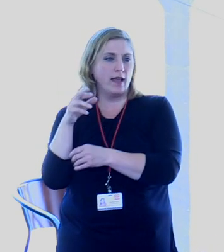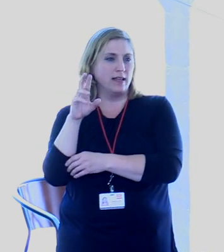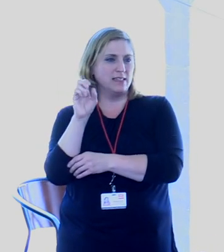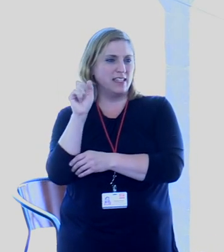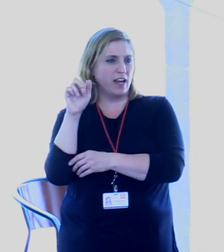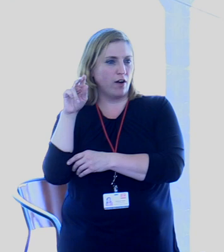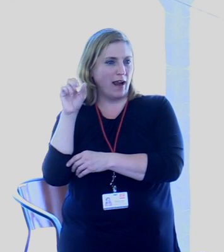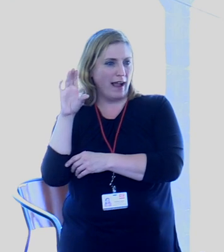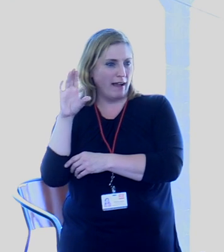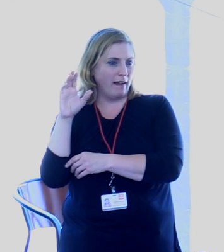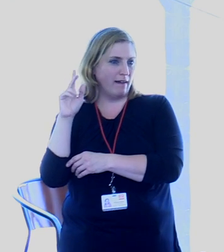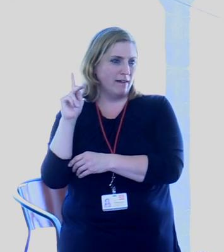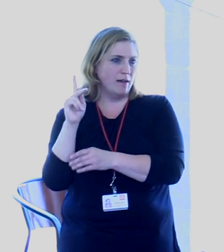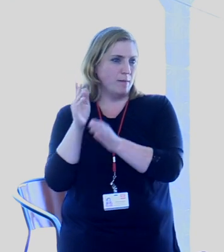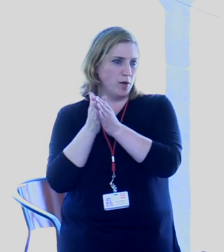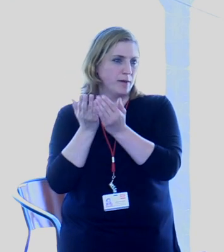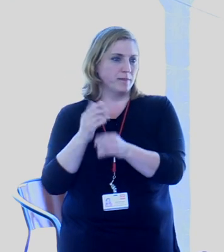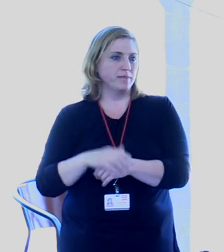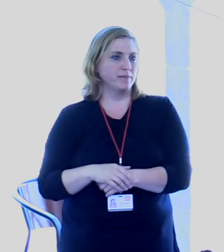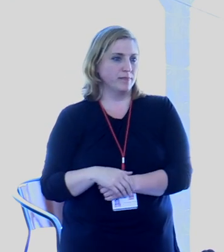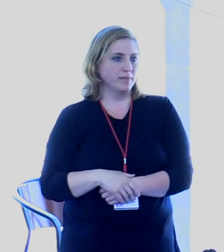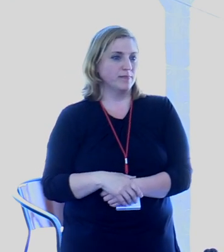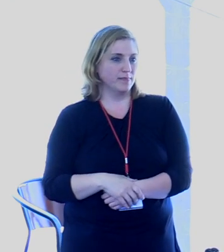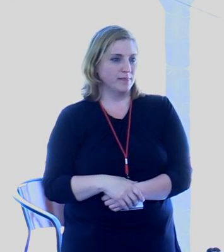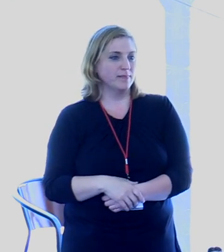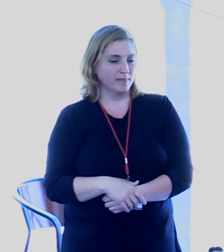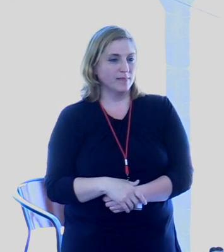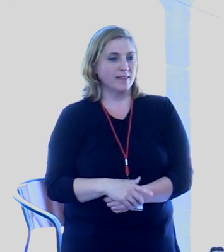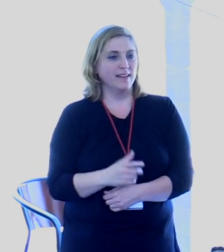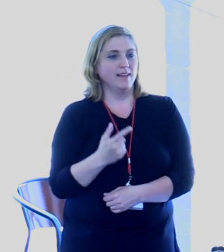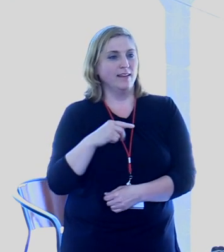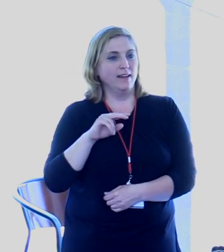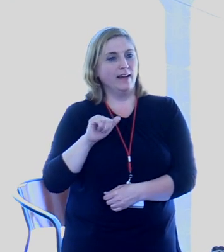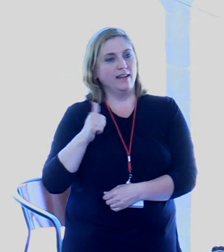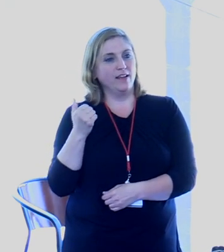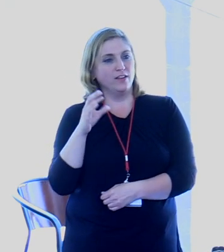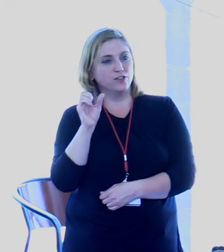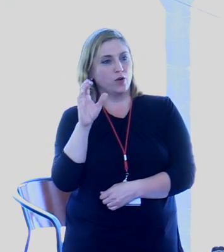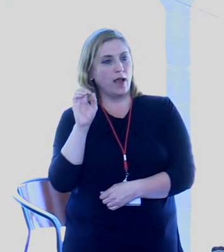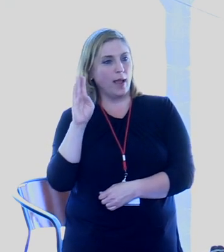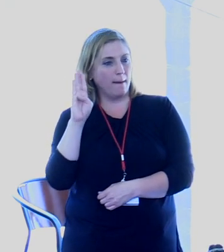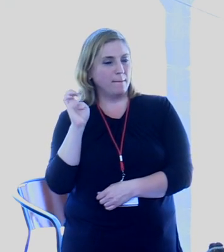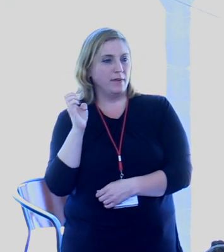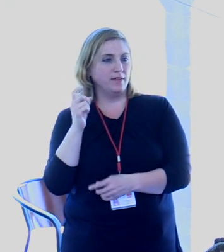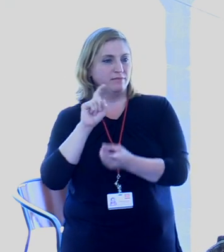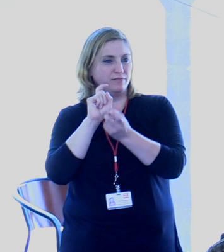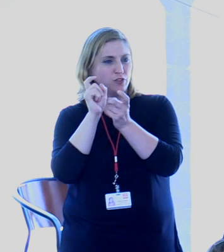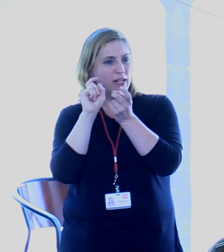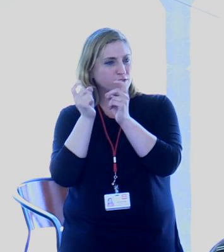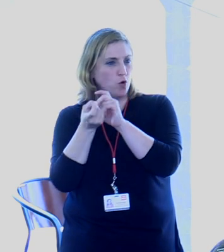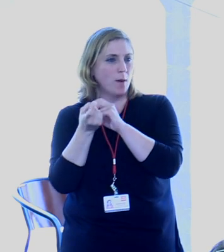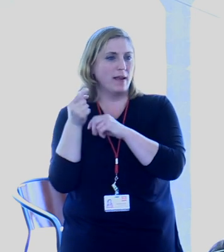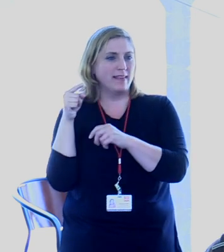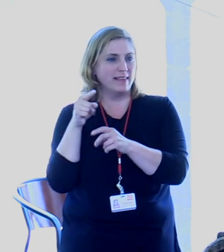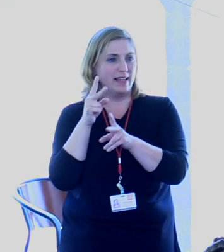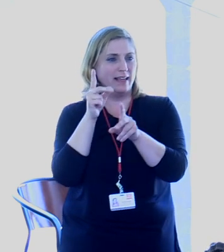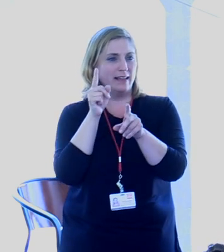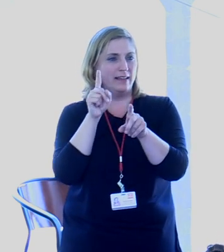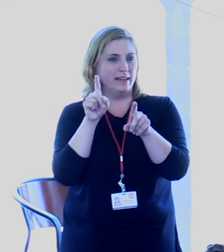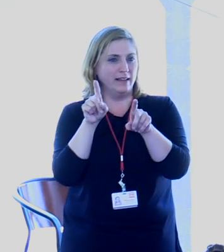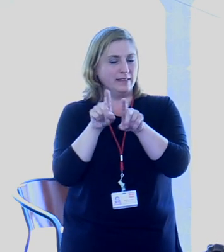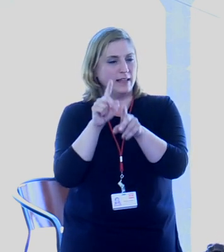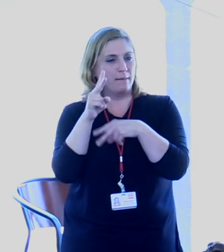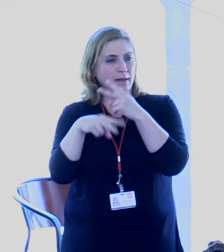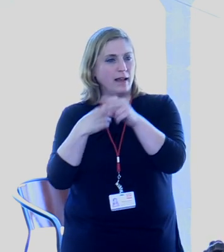reflection on the Book of Proverbs. It's centuries later, we have another scribe transforming these same types of